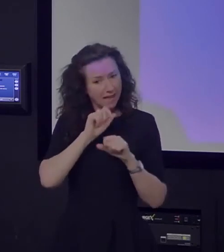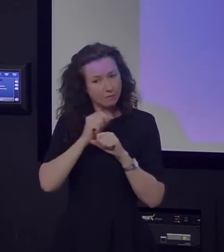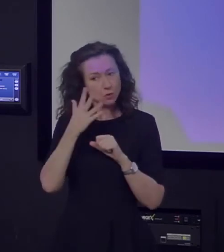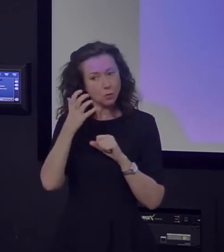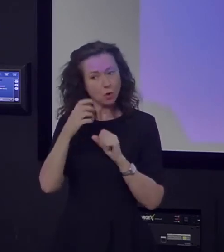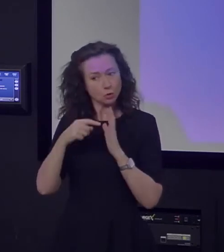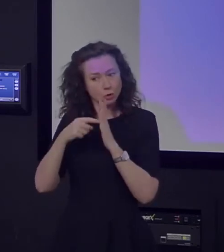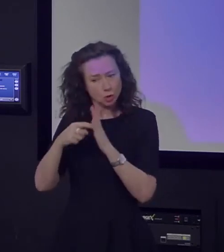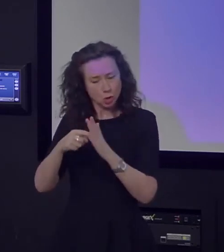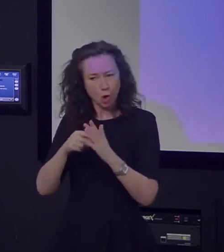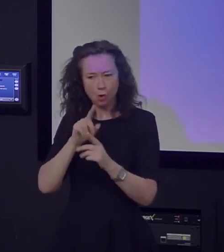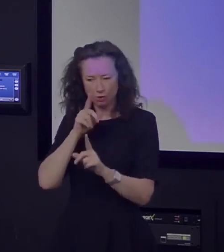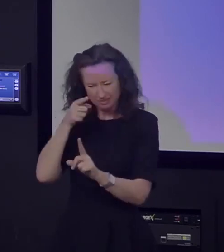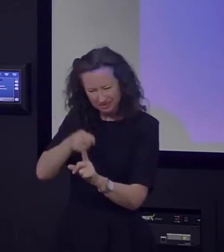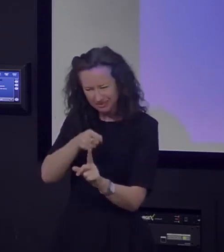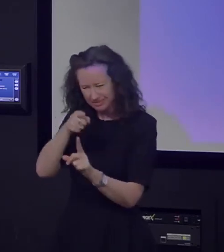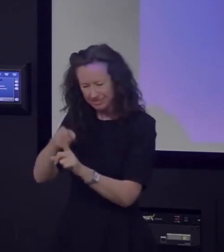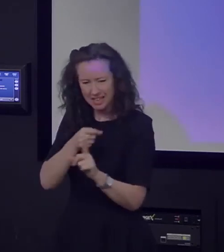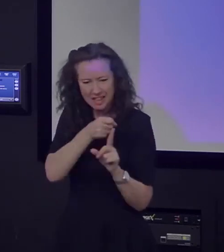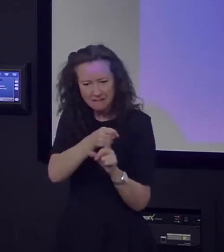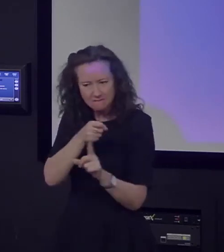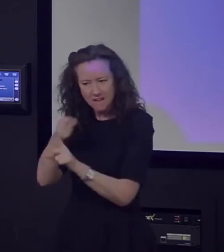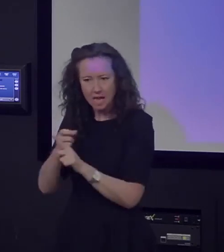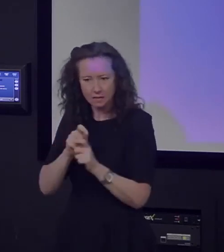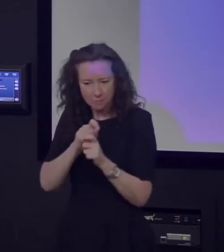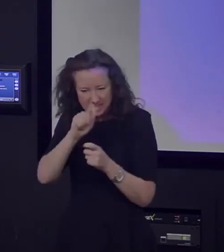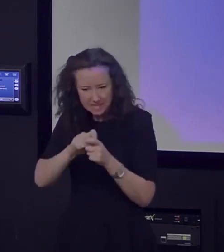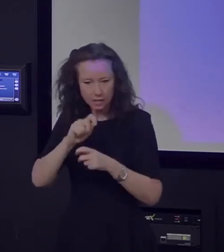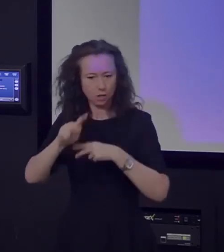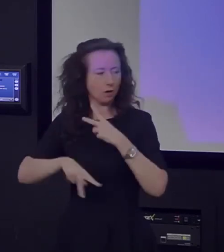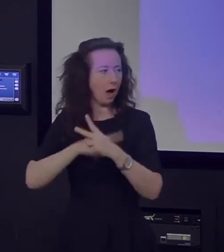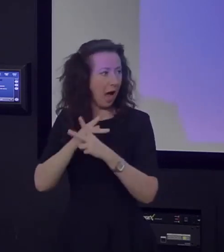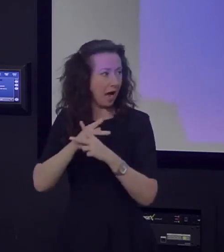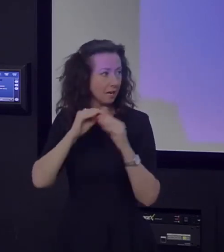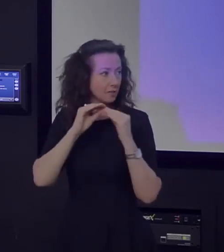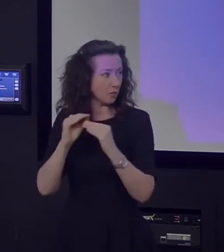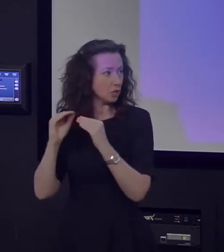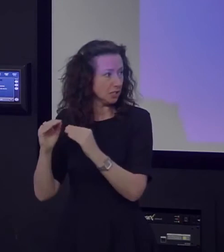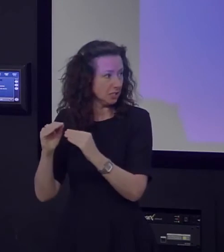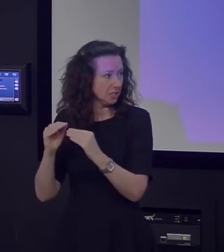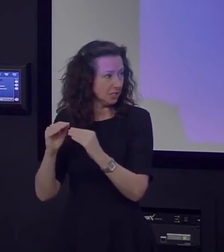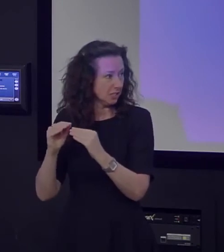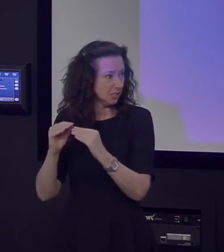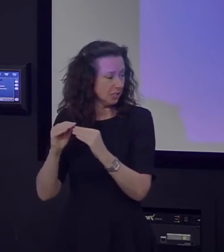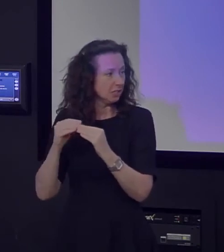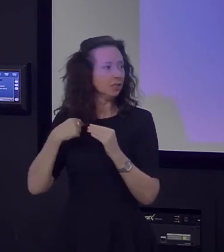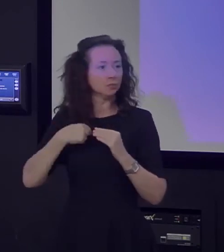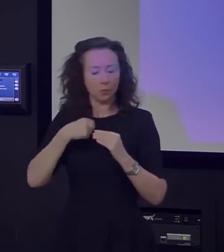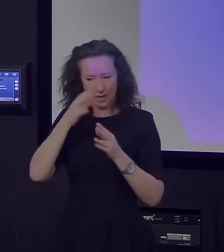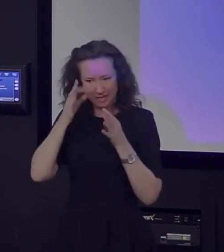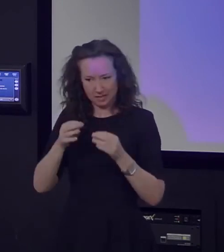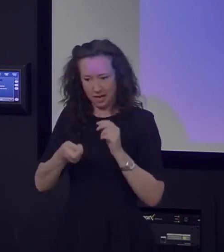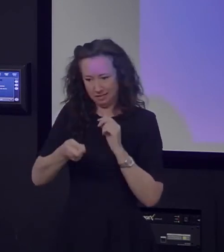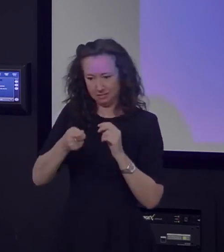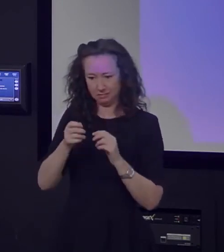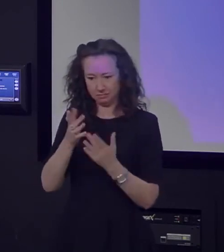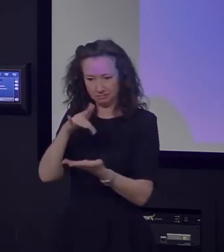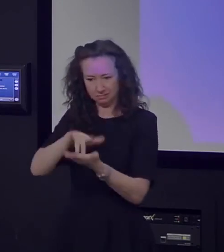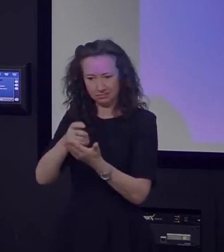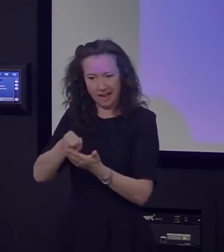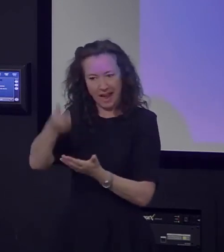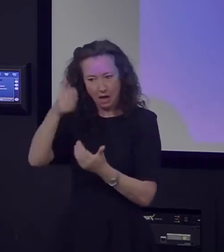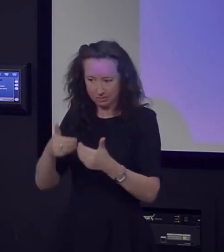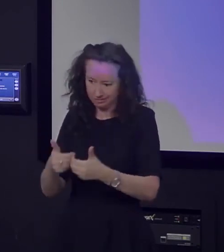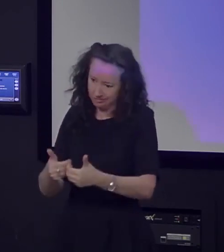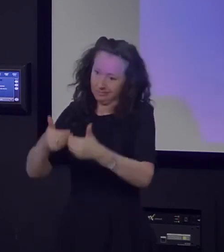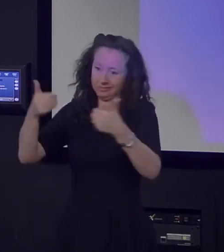main effects of a certain kind of instruction, we've actually heightened the contrast between them and shown that one of